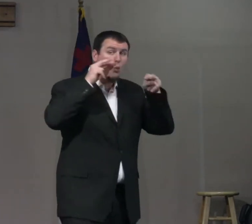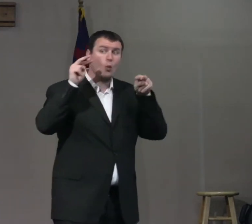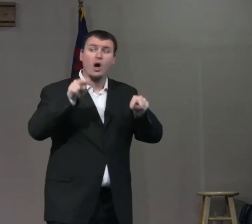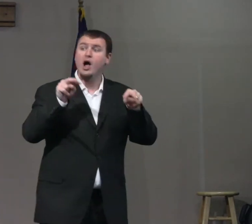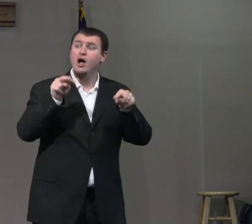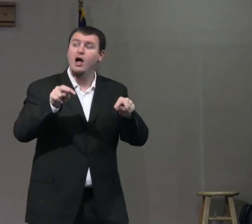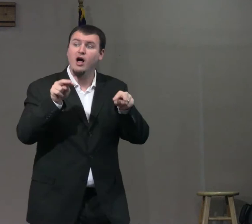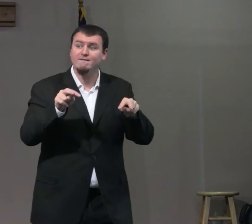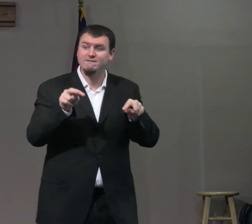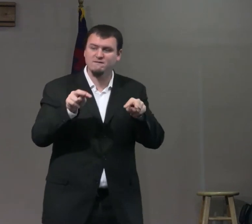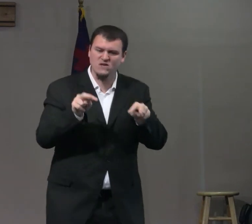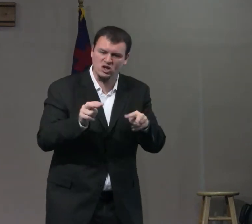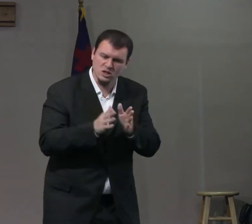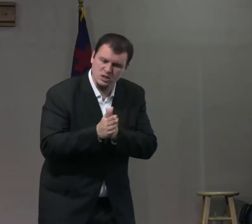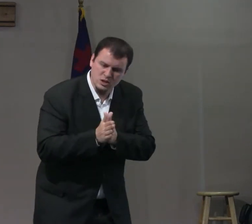Be blameless.